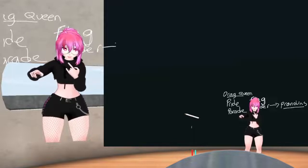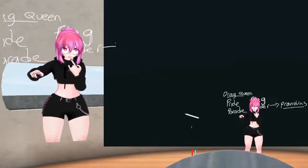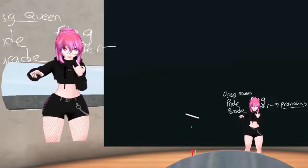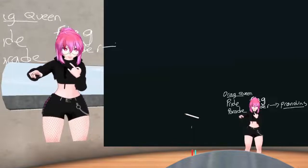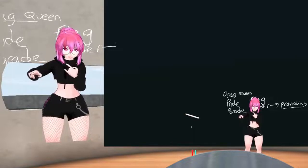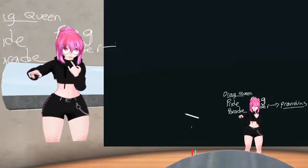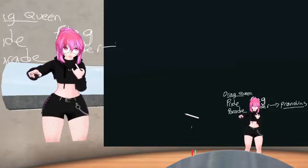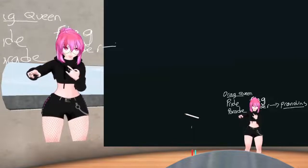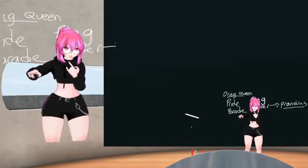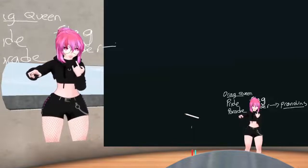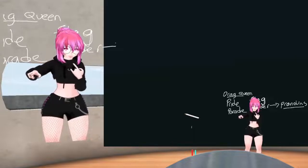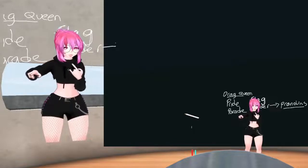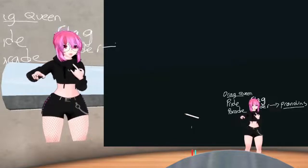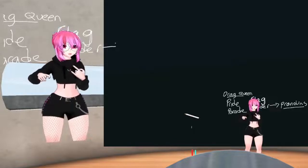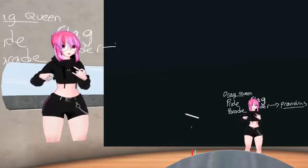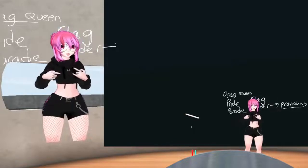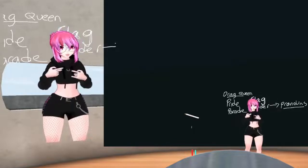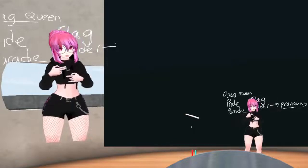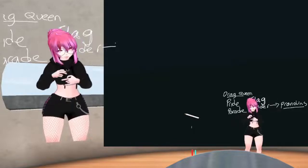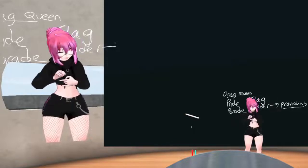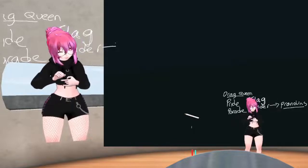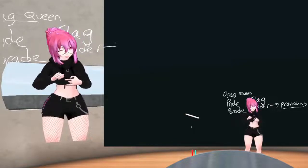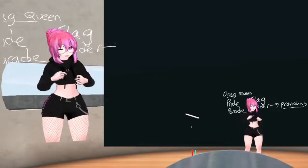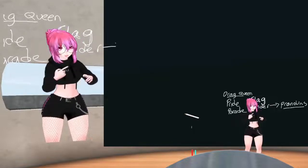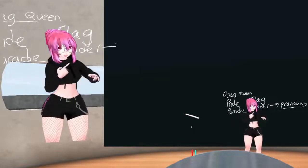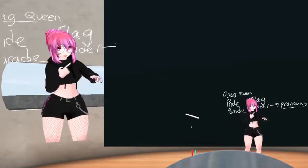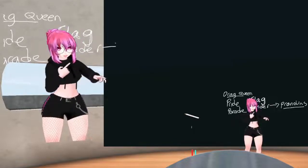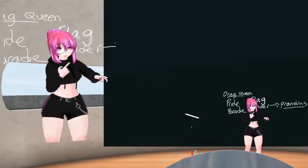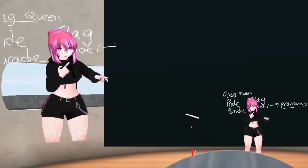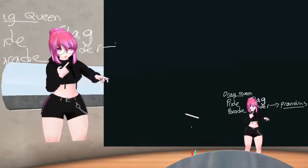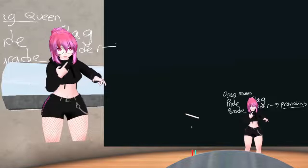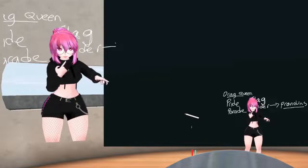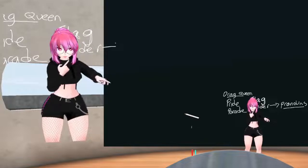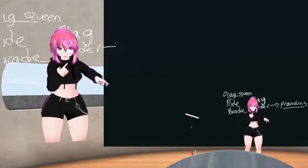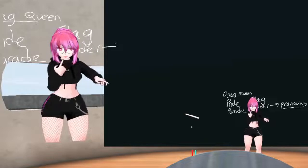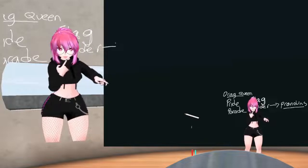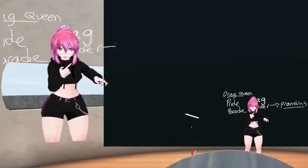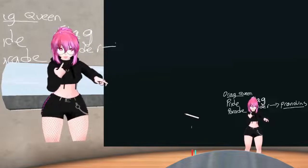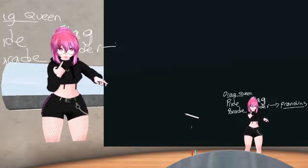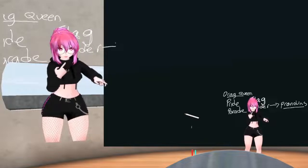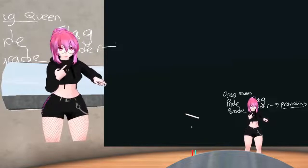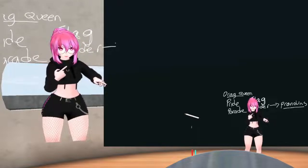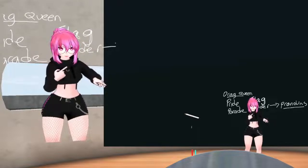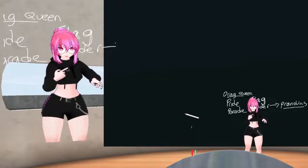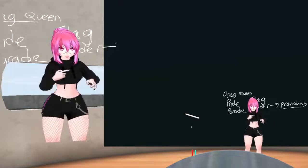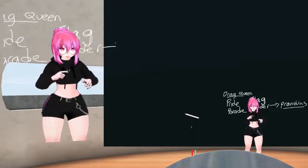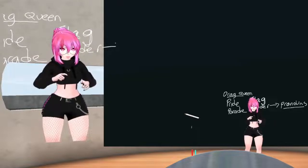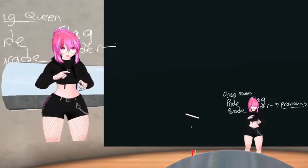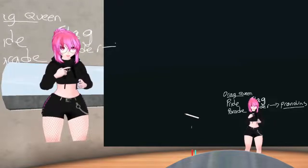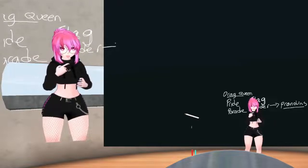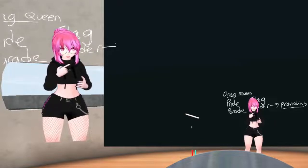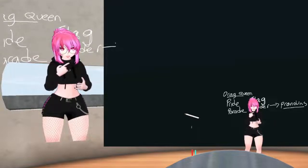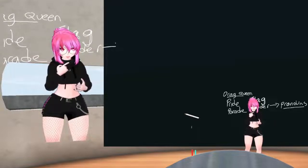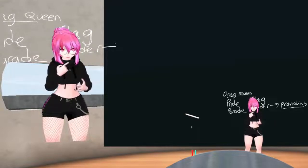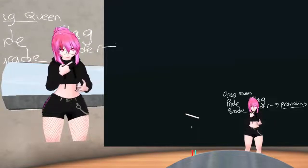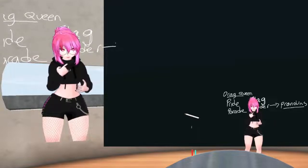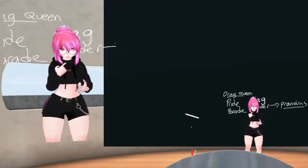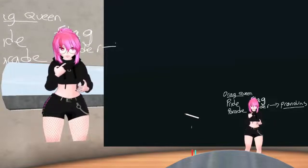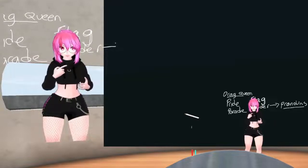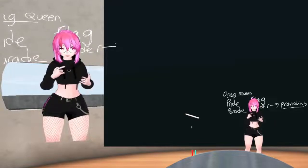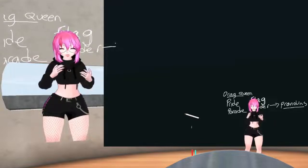mouth, you're saying she. Or if you're saying he, you'd say with your mouth. Or they is